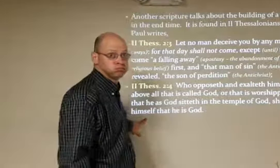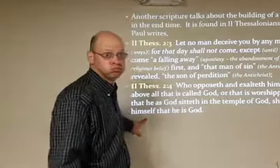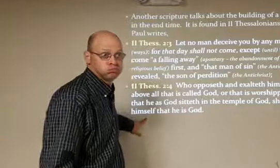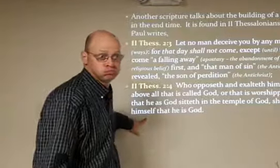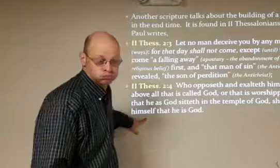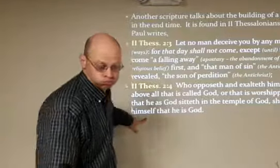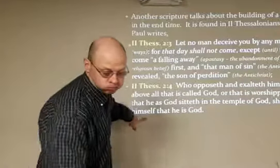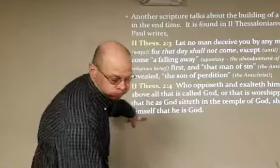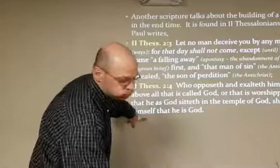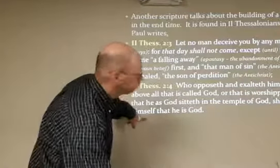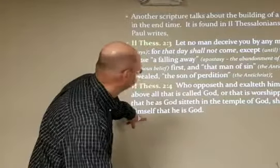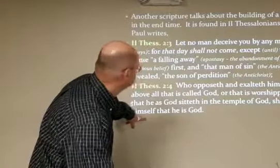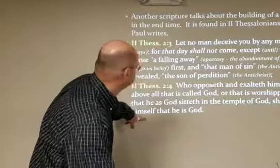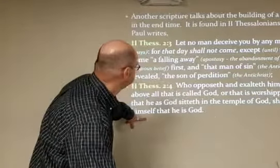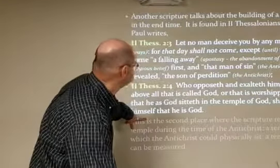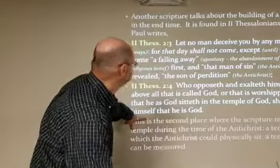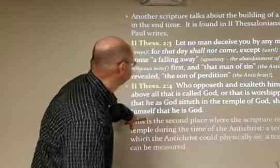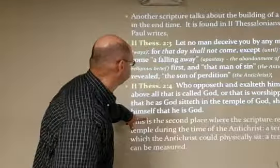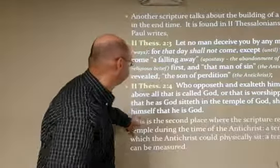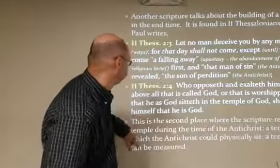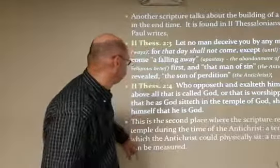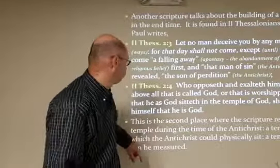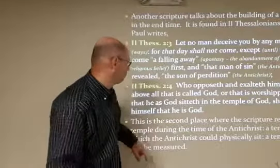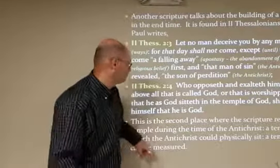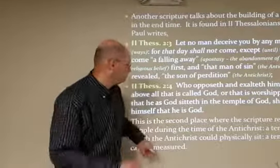God. That's going to happen in the temple.